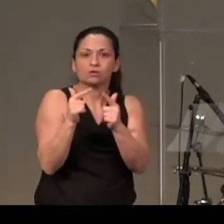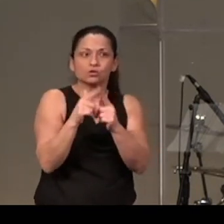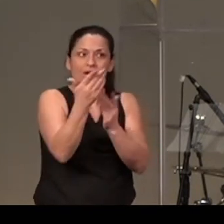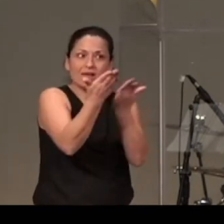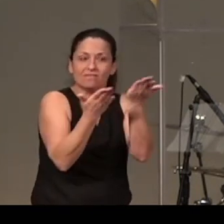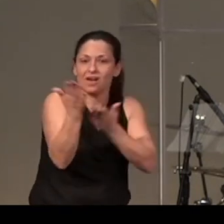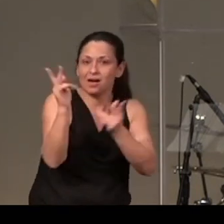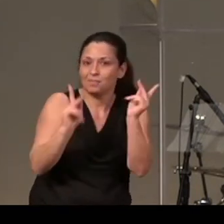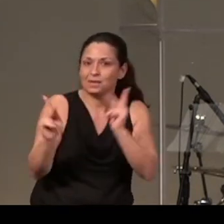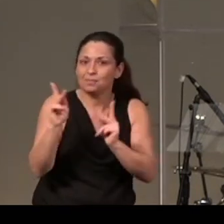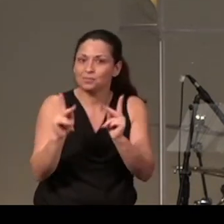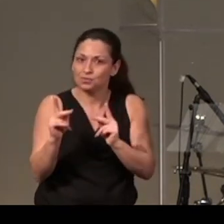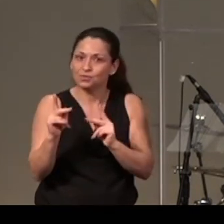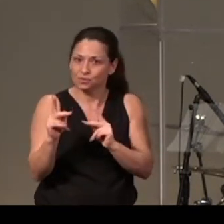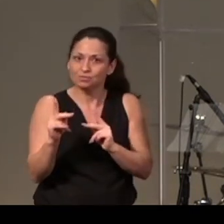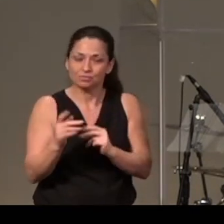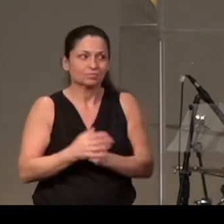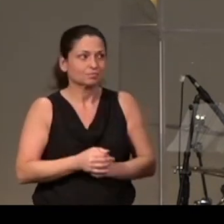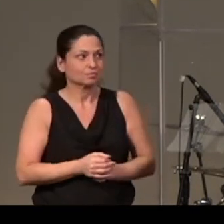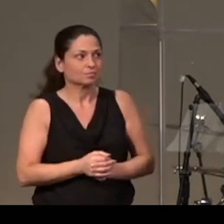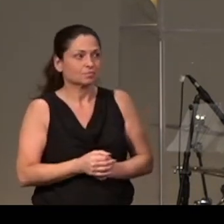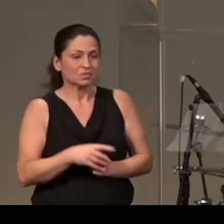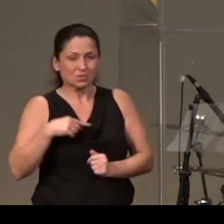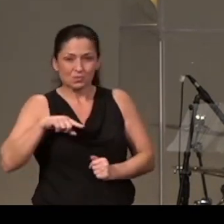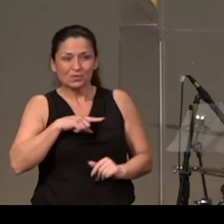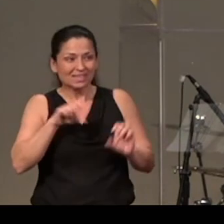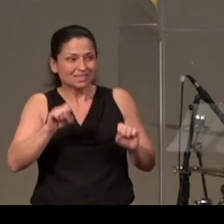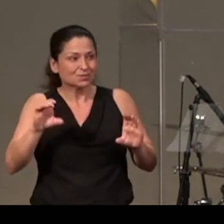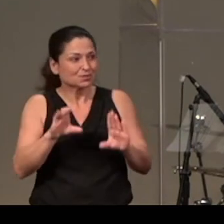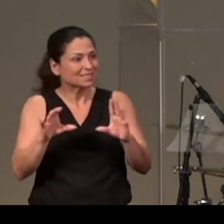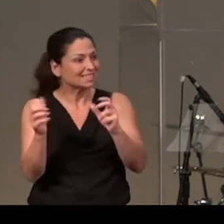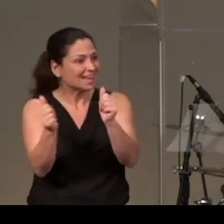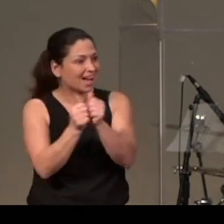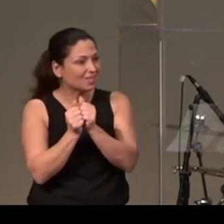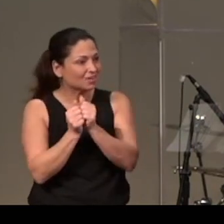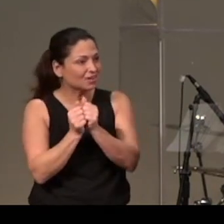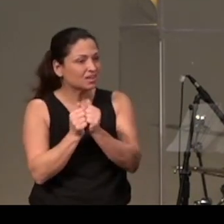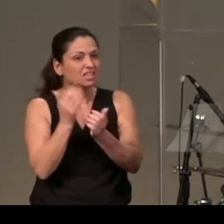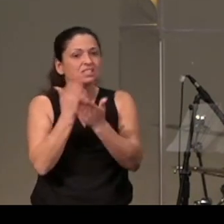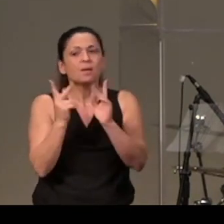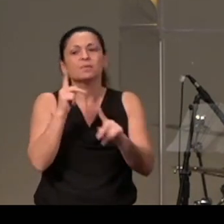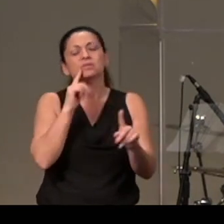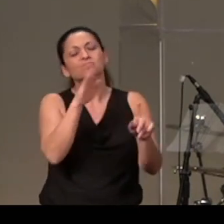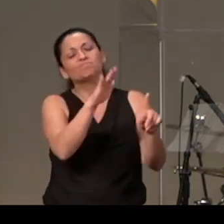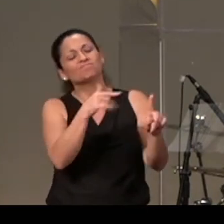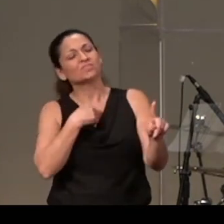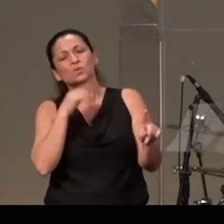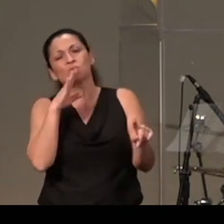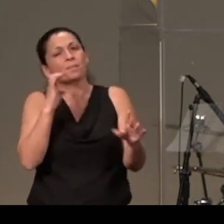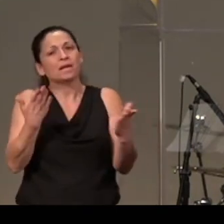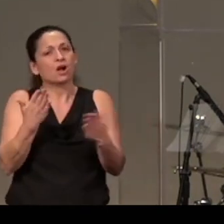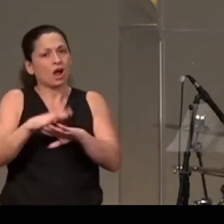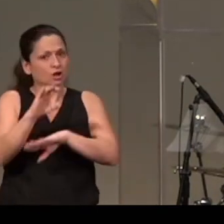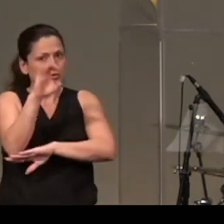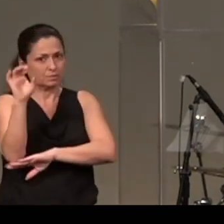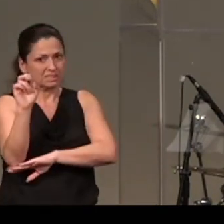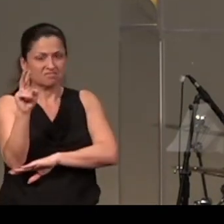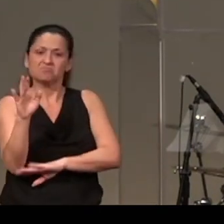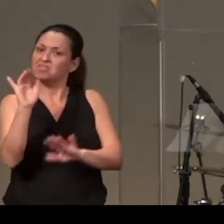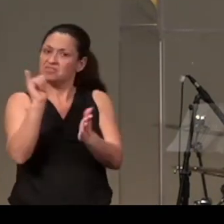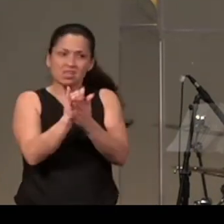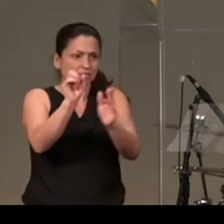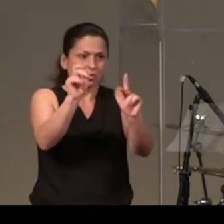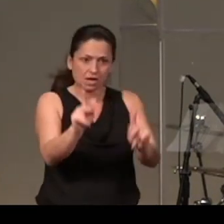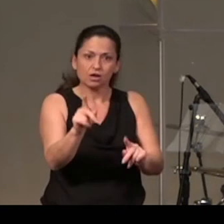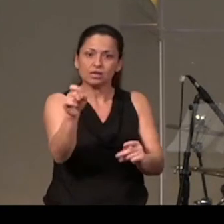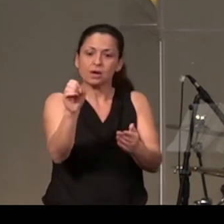this together. And I know some of you say, well, Smiley, I won't be here on Christmas Eve. That's okay. If you won't be here, you can